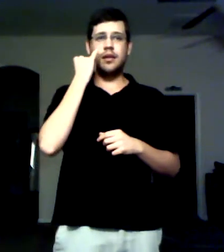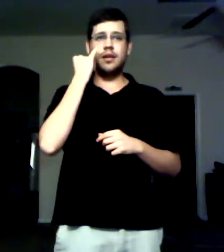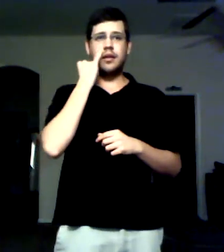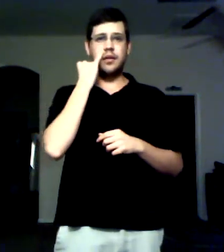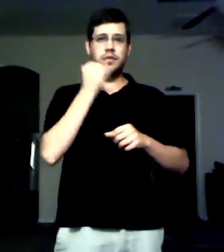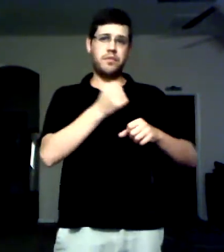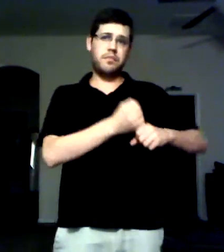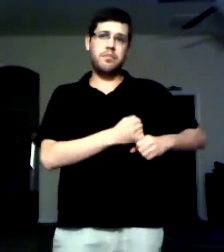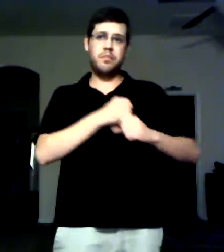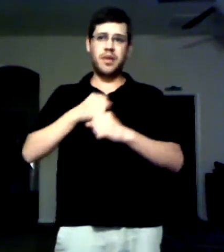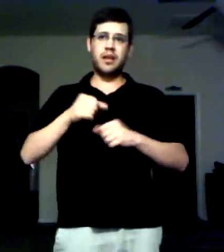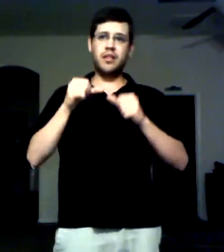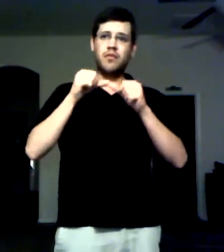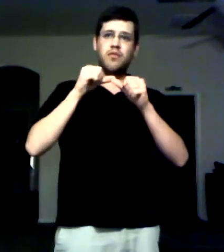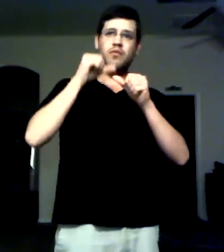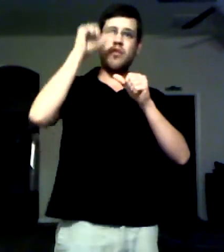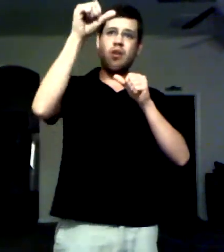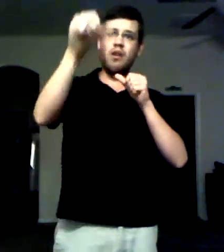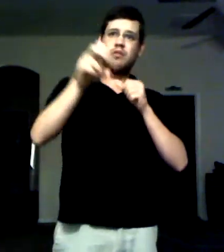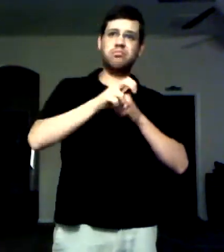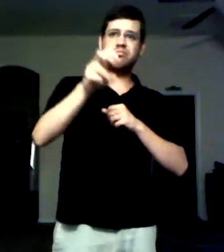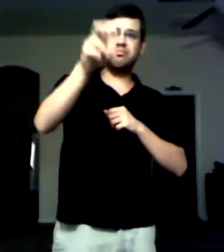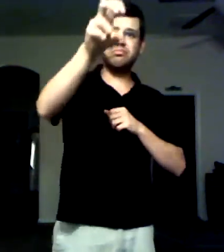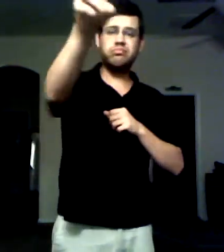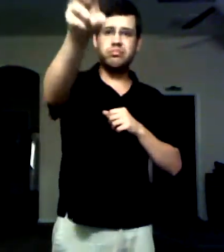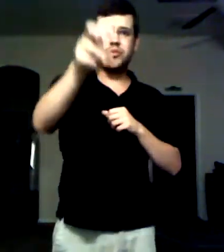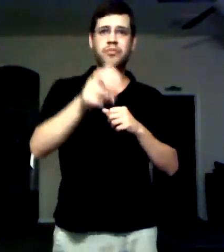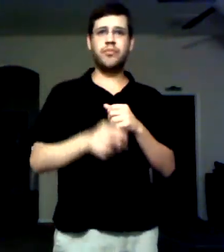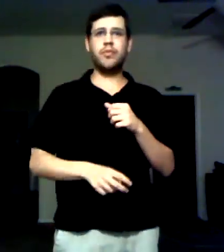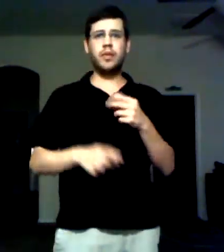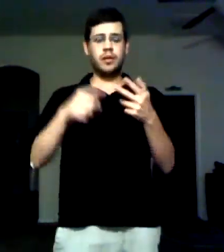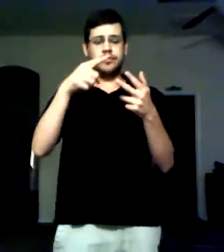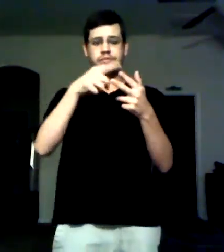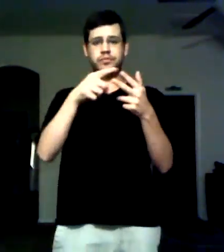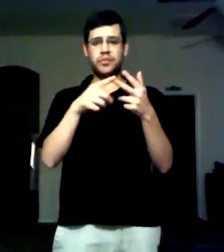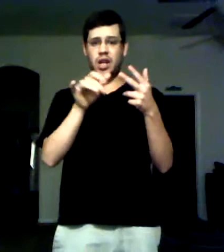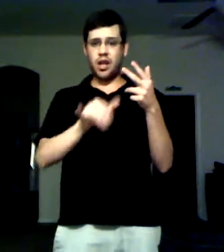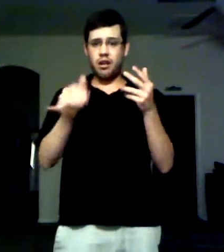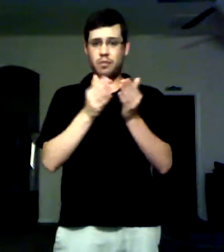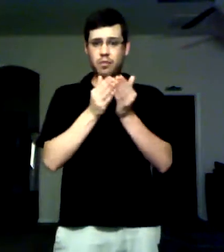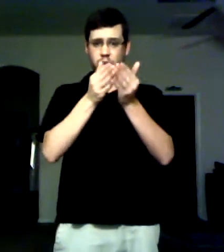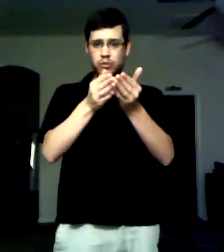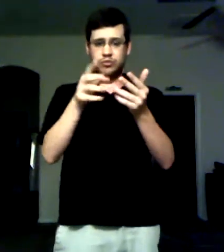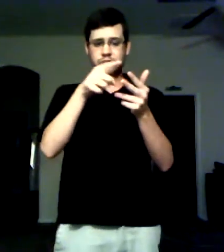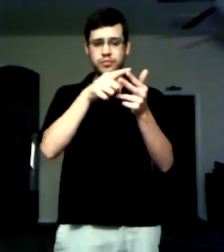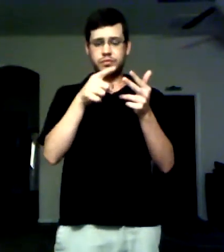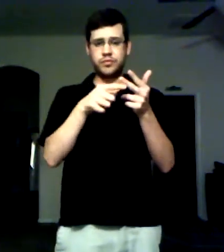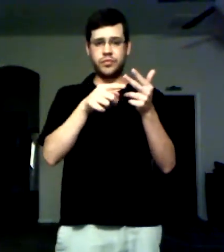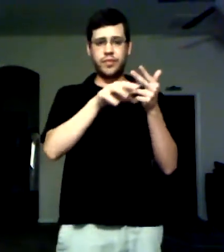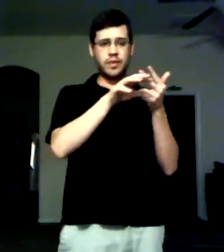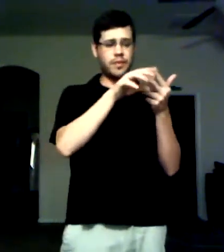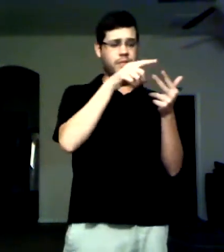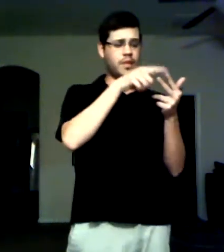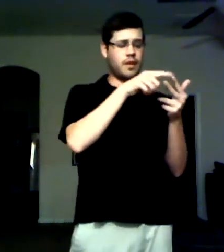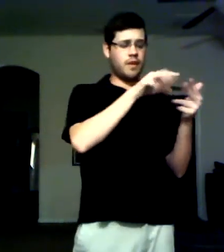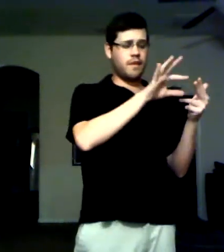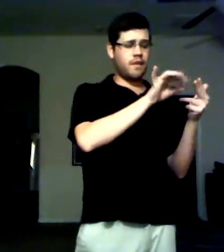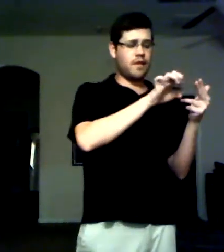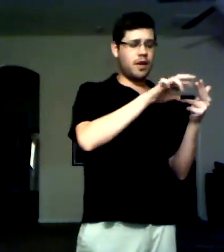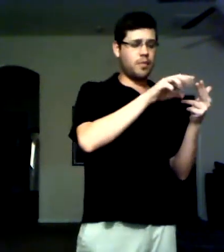water, the two that are most common are fiberglass and Kevlar. In a lot of the outfitting situations that